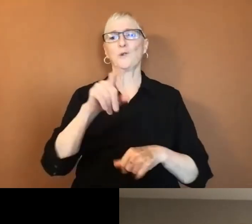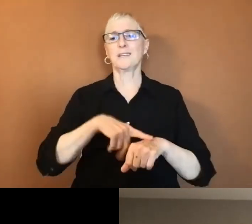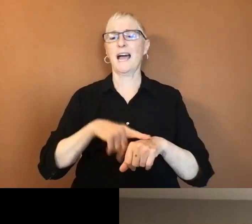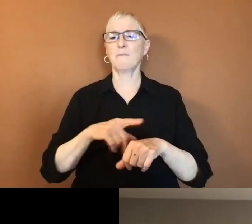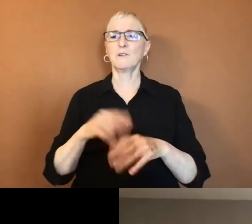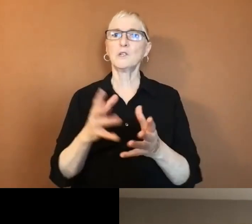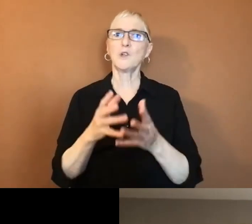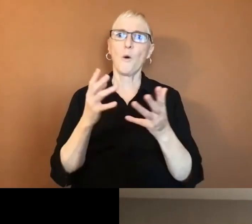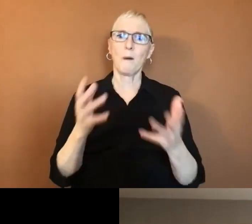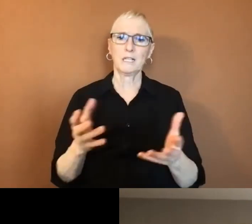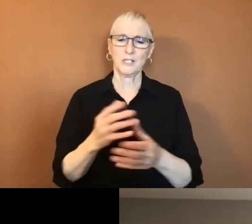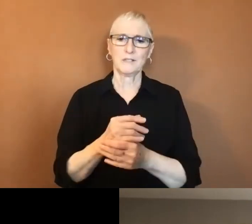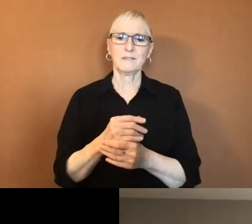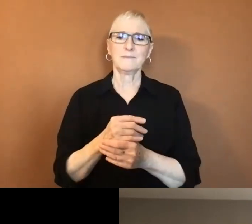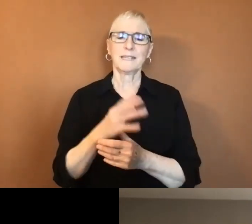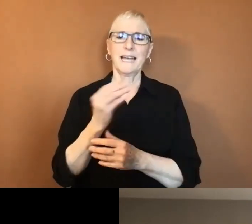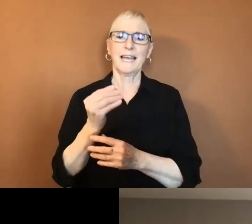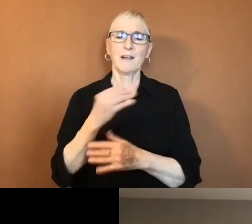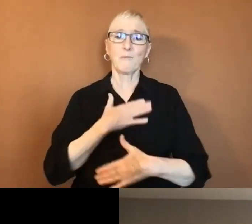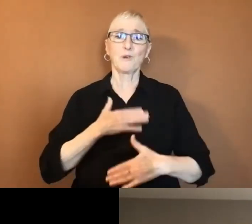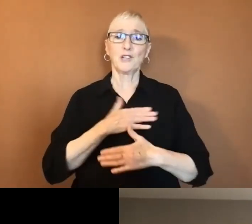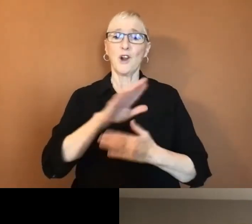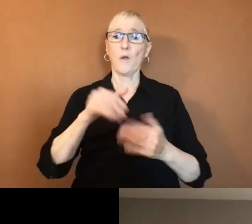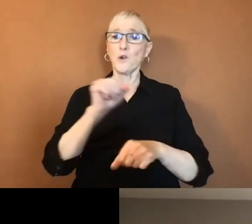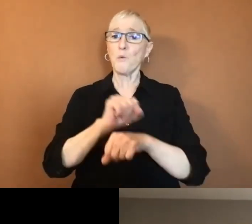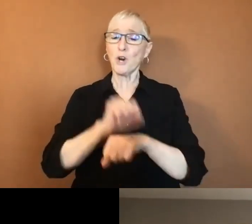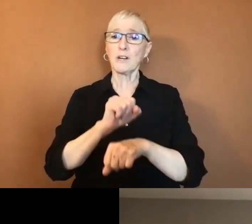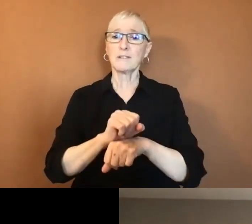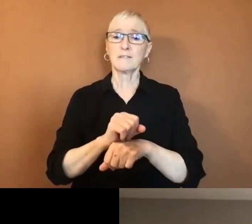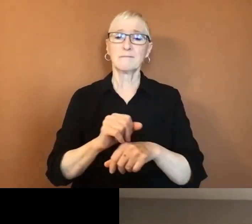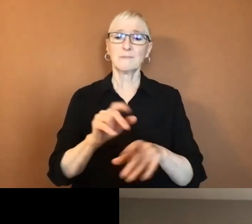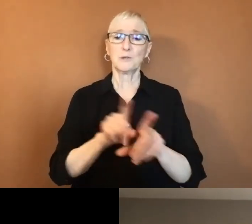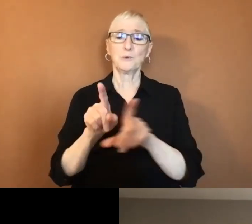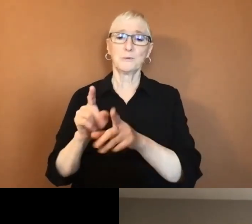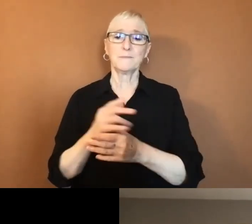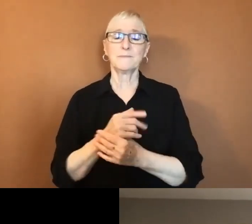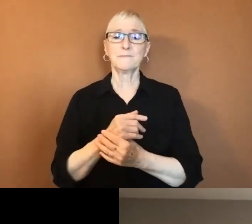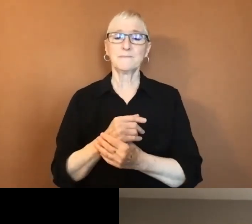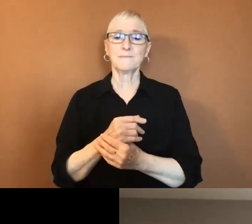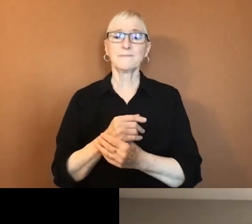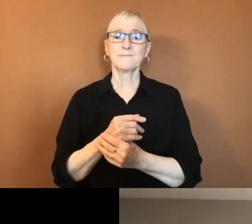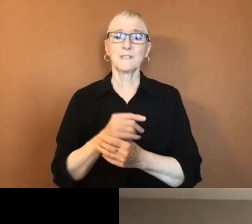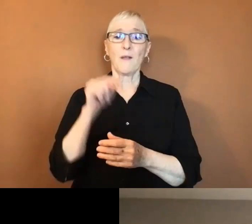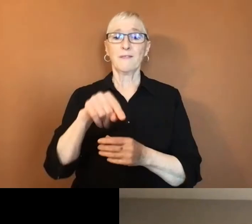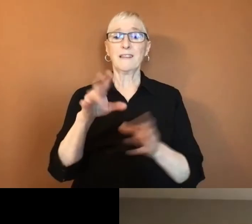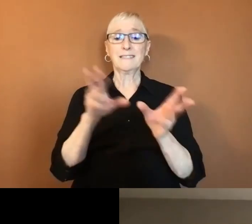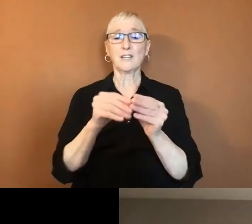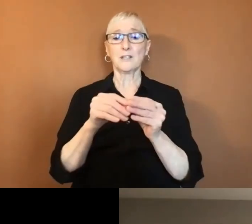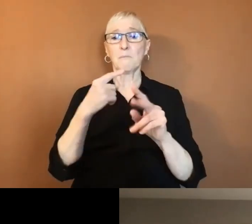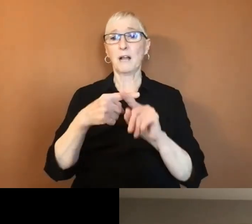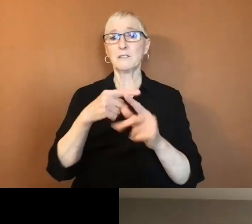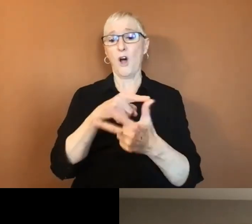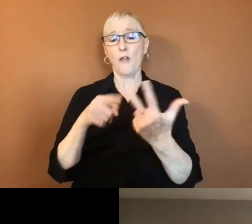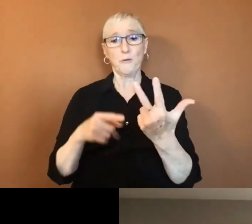much and appreciate all the work that you do so much as well. So this session, as well as all three, will